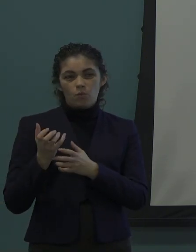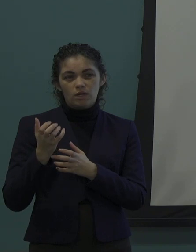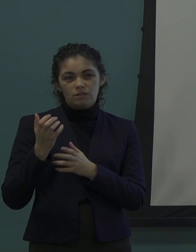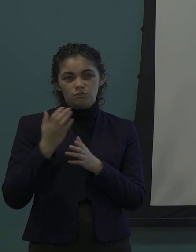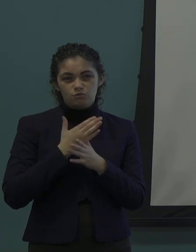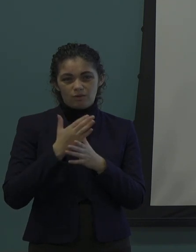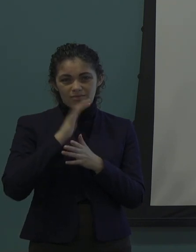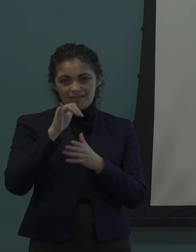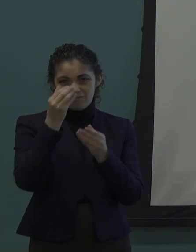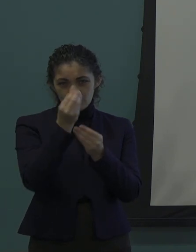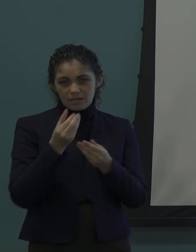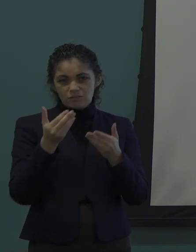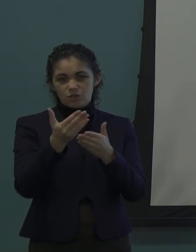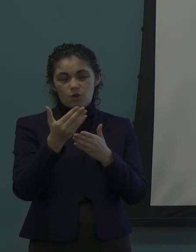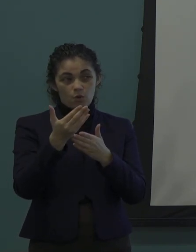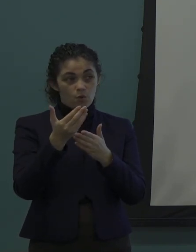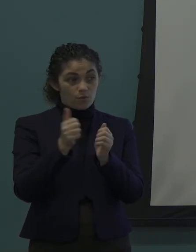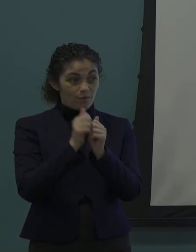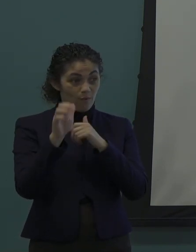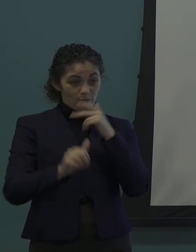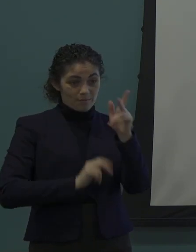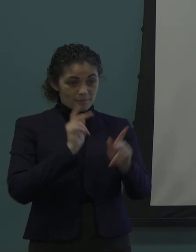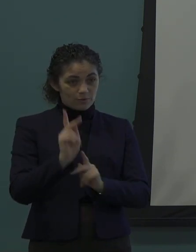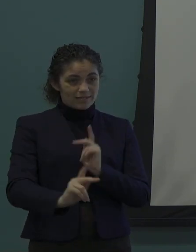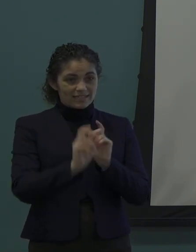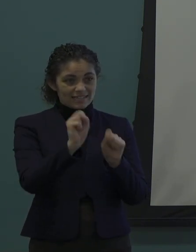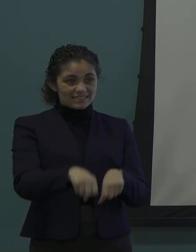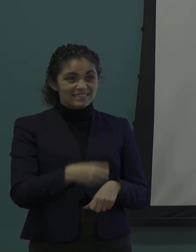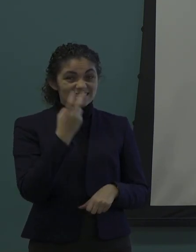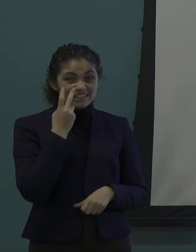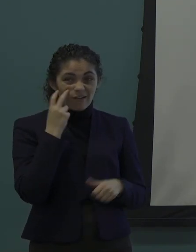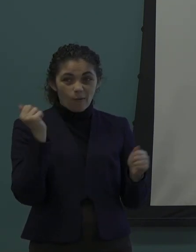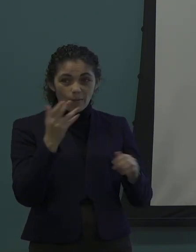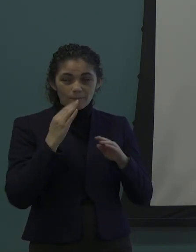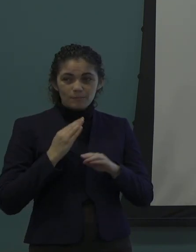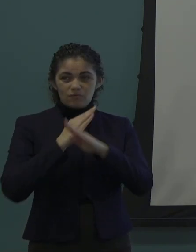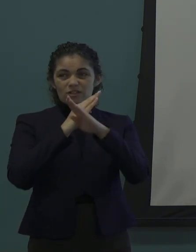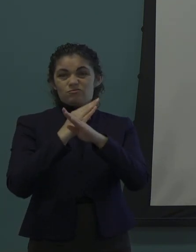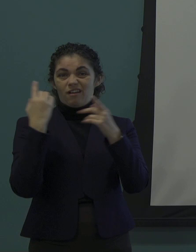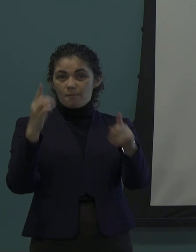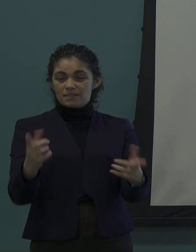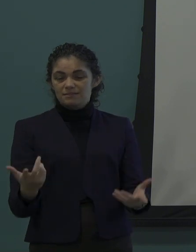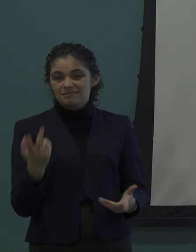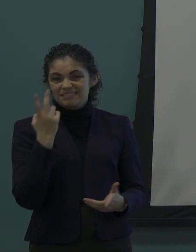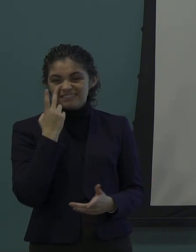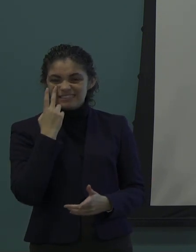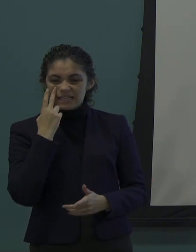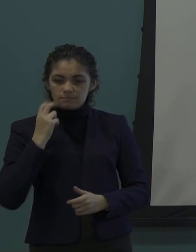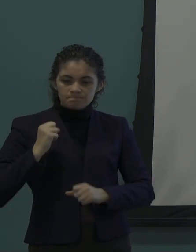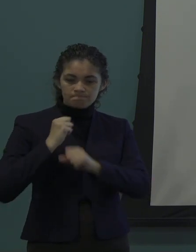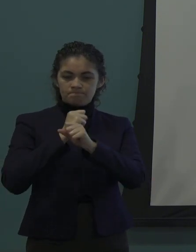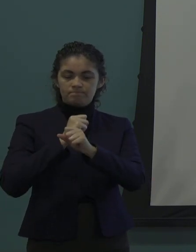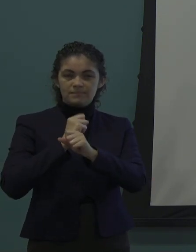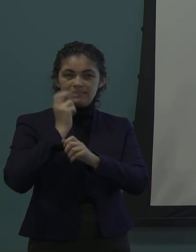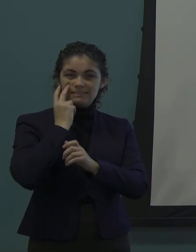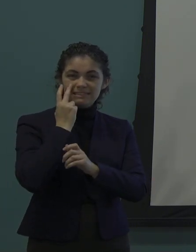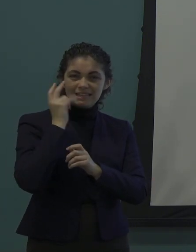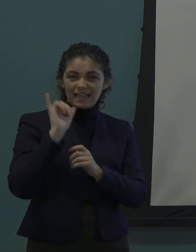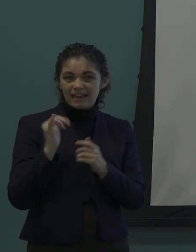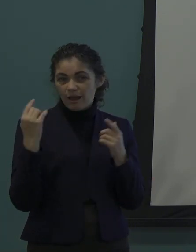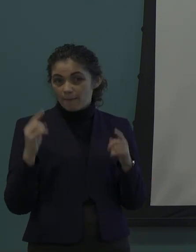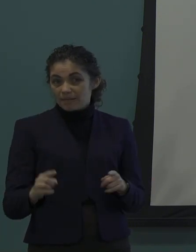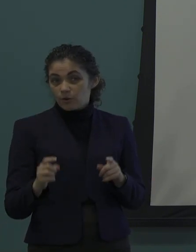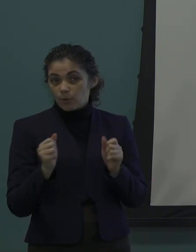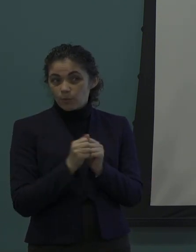to share this information with the public so that you can see what prevention looks like. You can see the results of